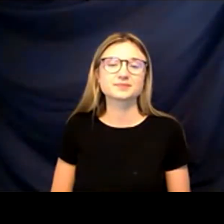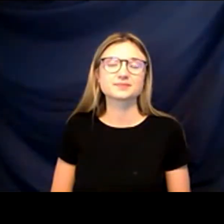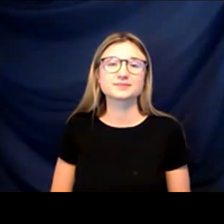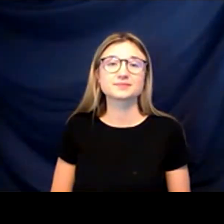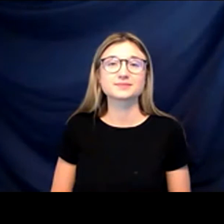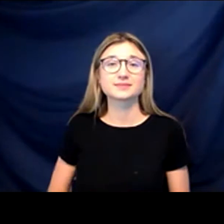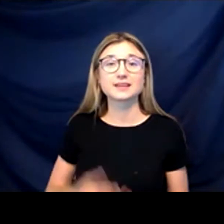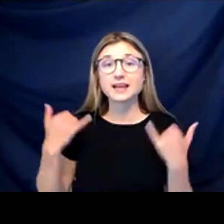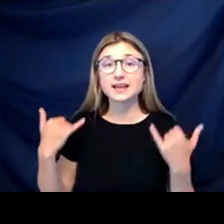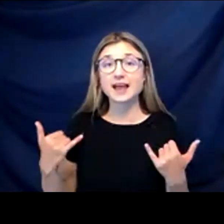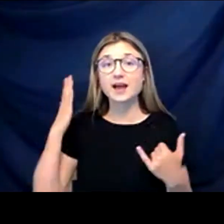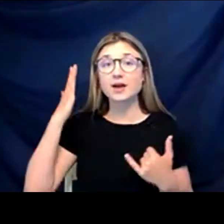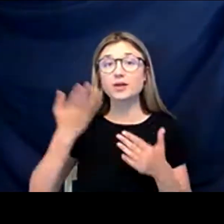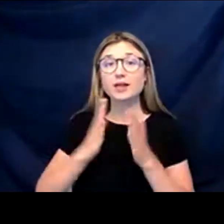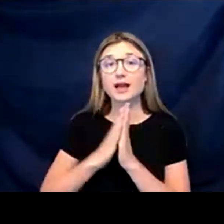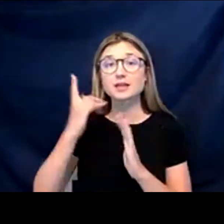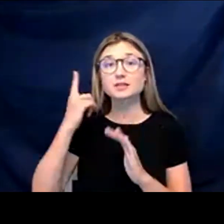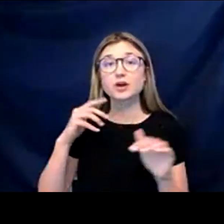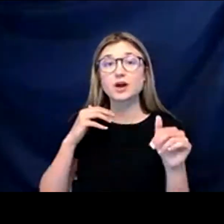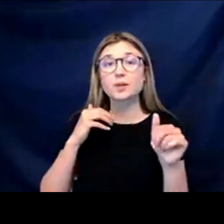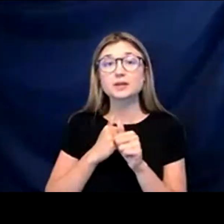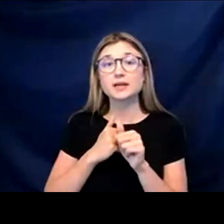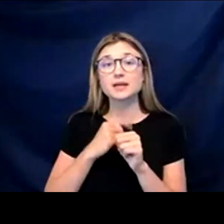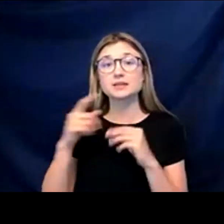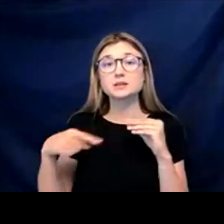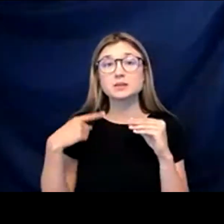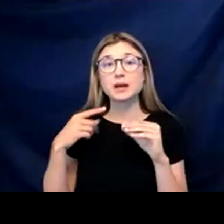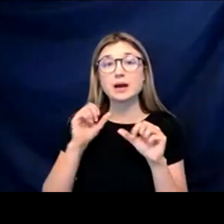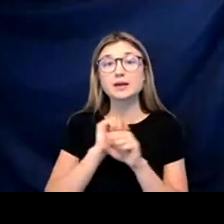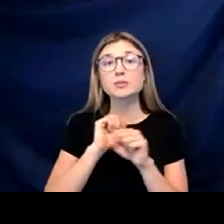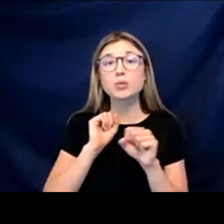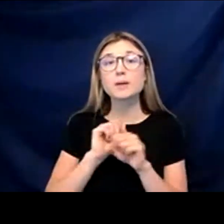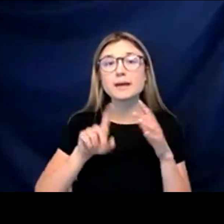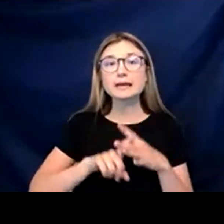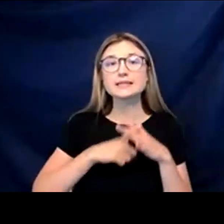Now I will ask for the updates on employment initiatives.